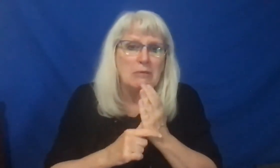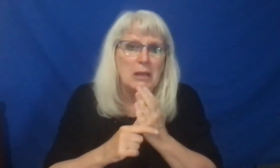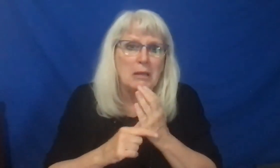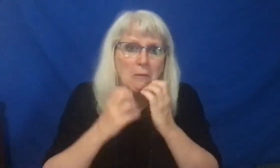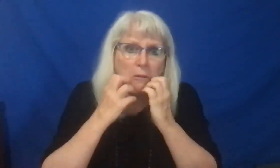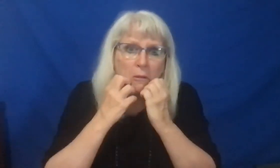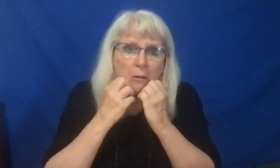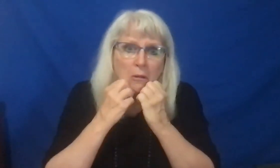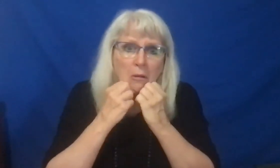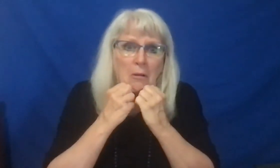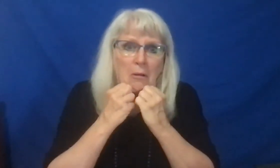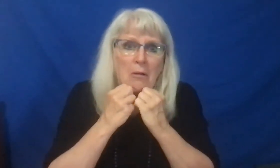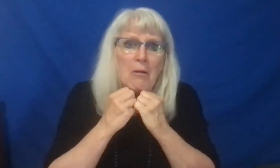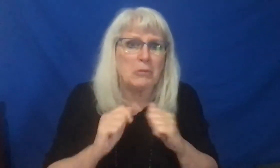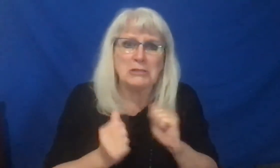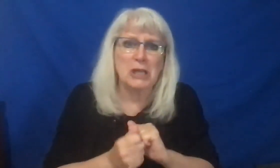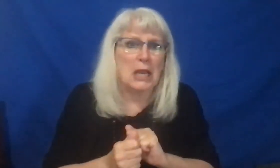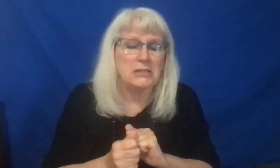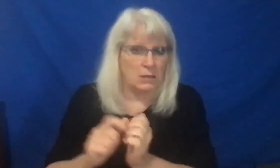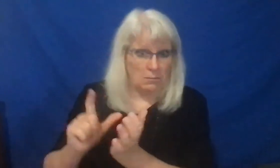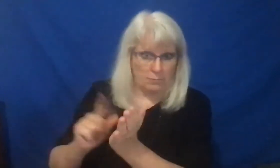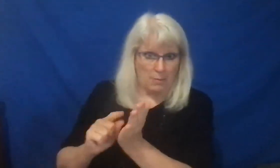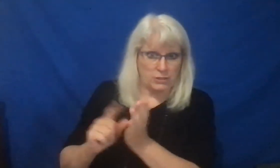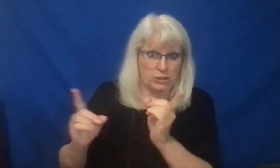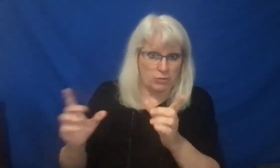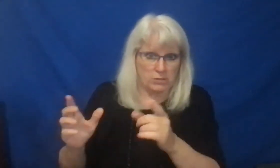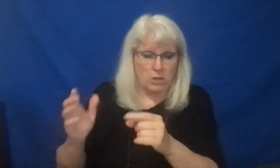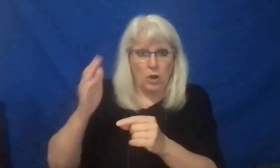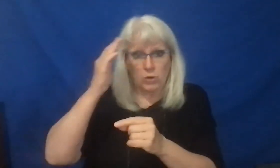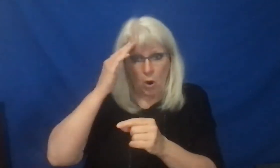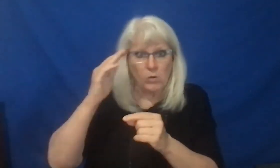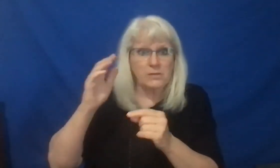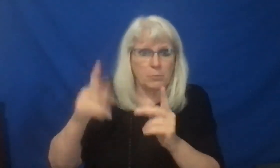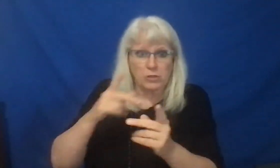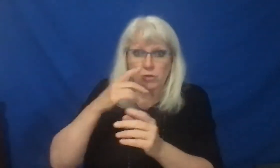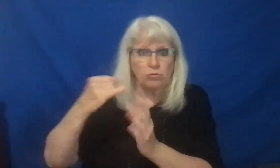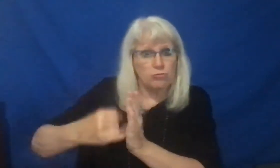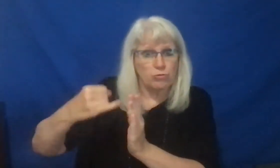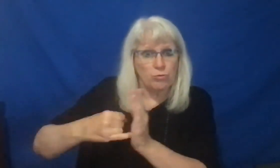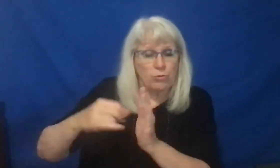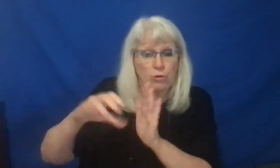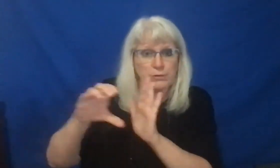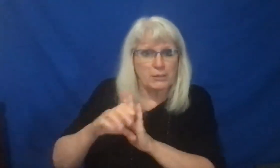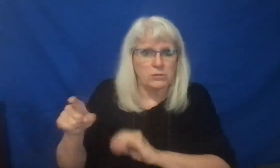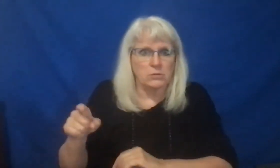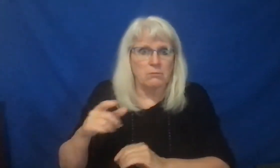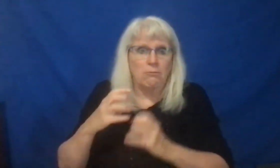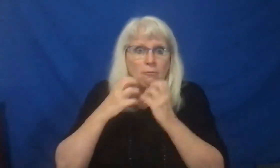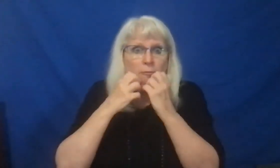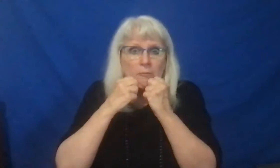In fact, our publishing director knew the person who did the artwork, personal attachment, and yet we